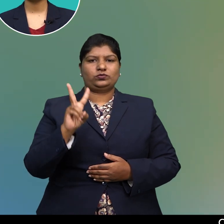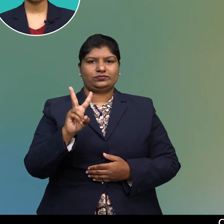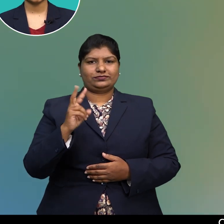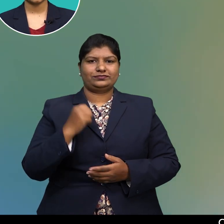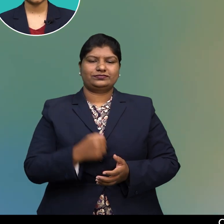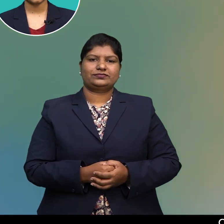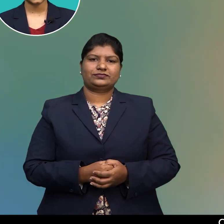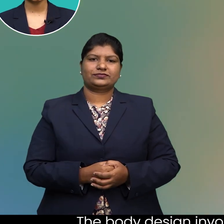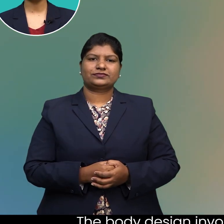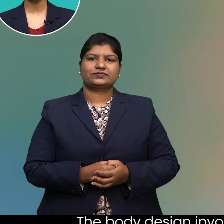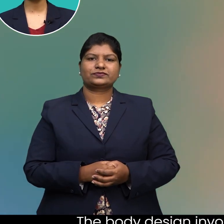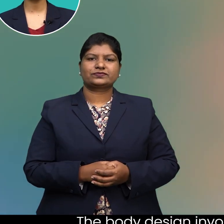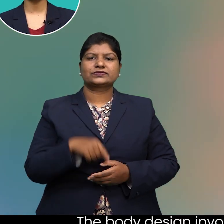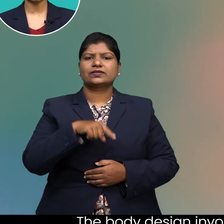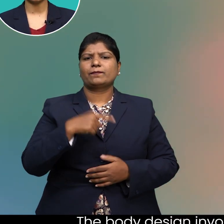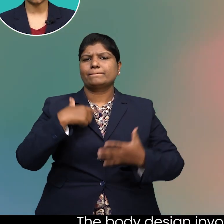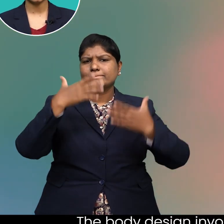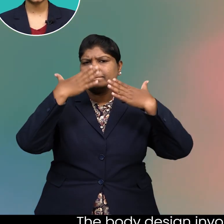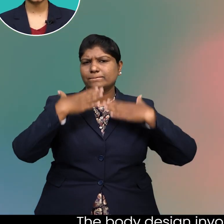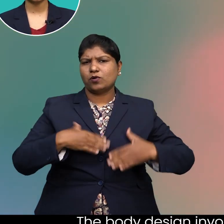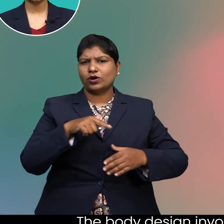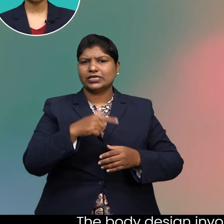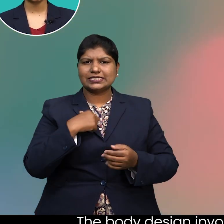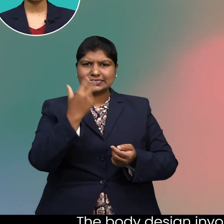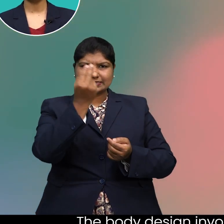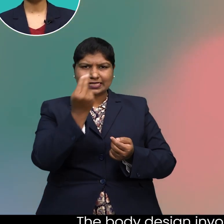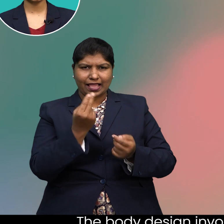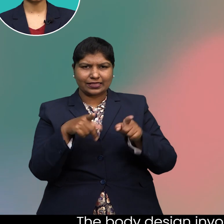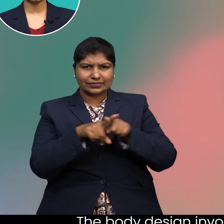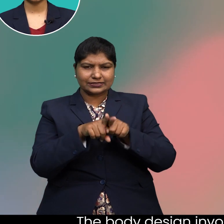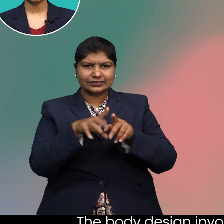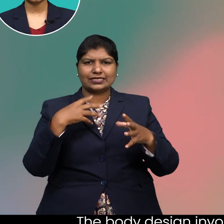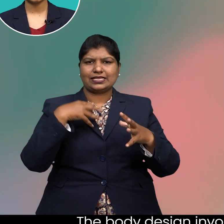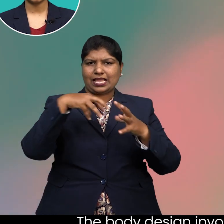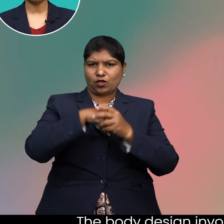Their cells do not have cell walls.